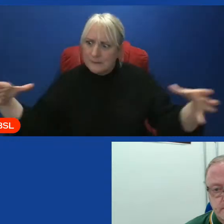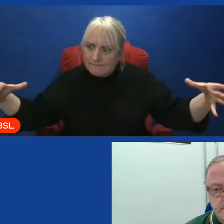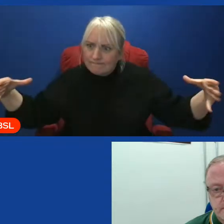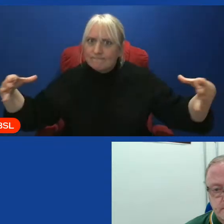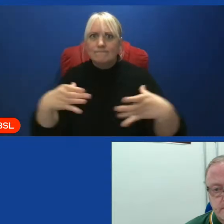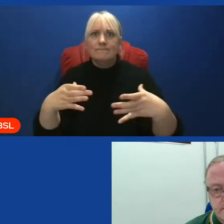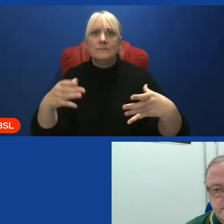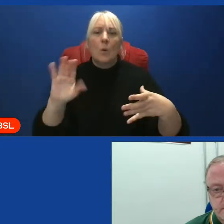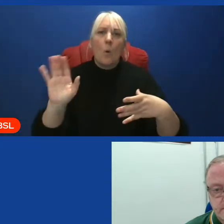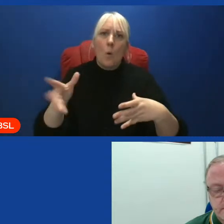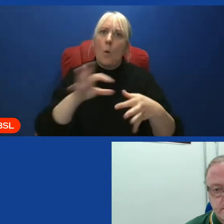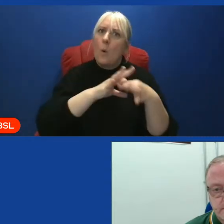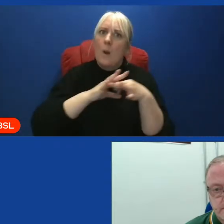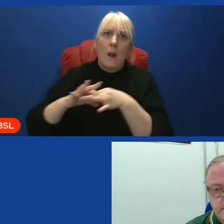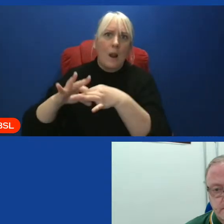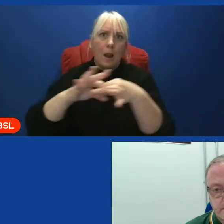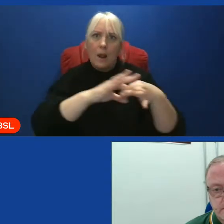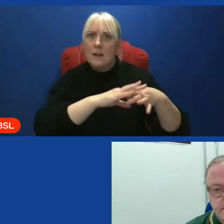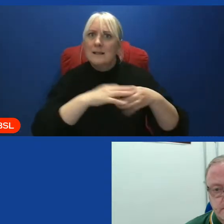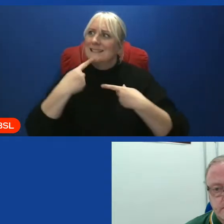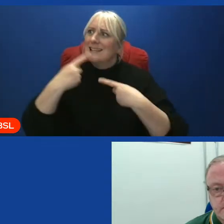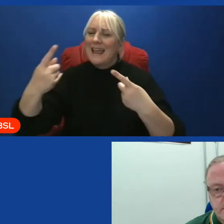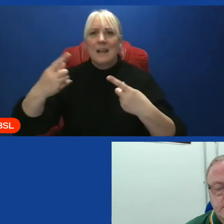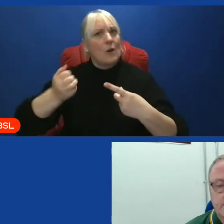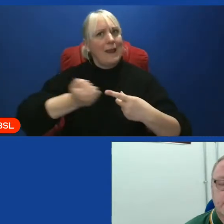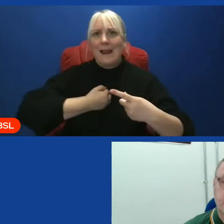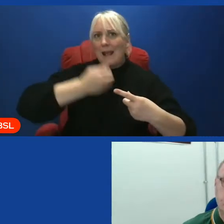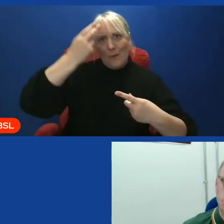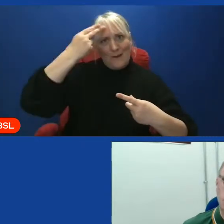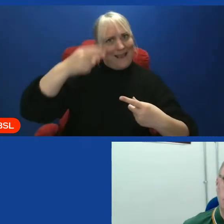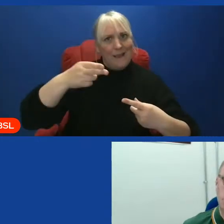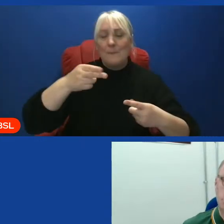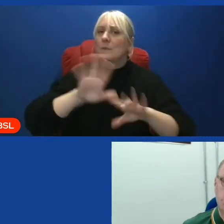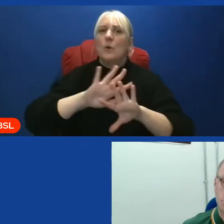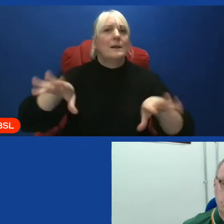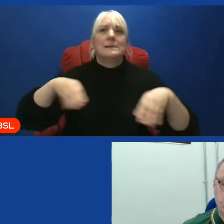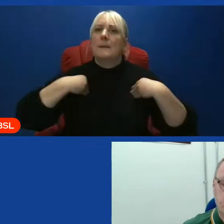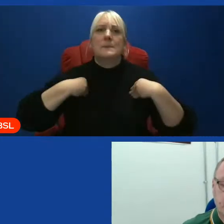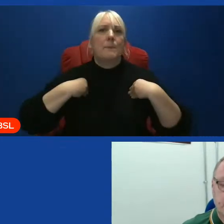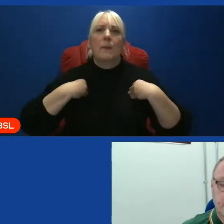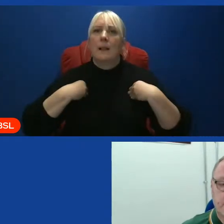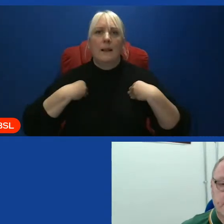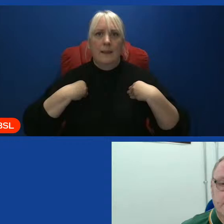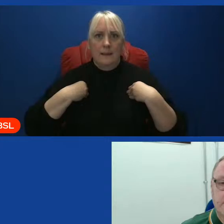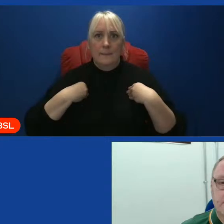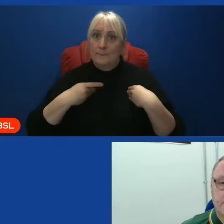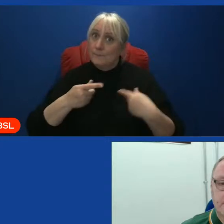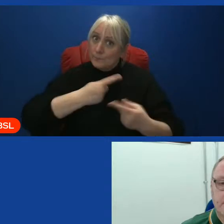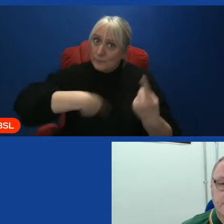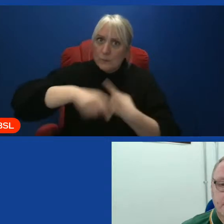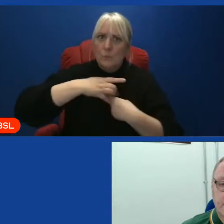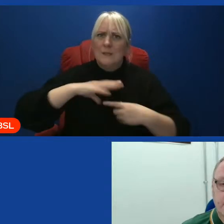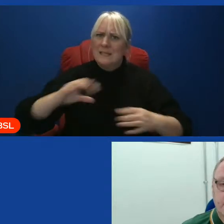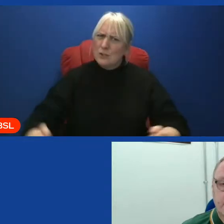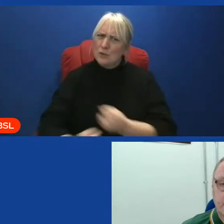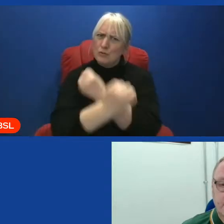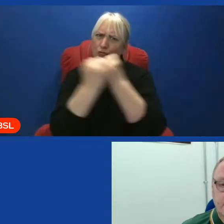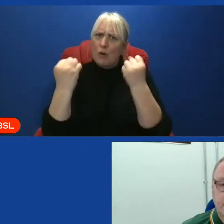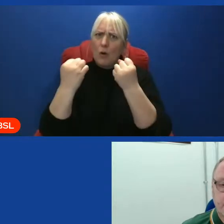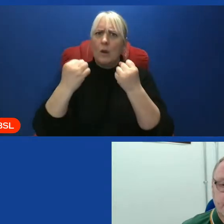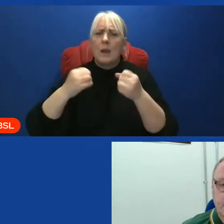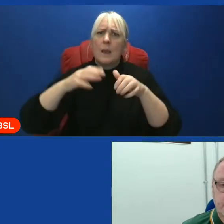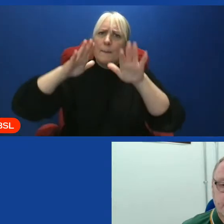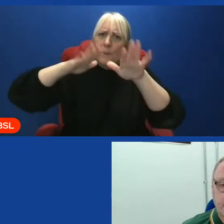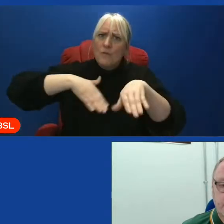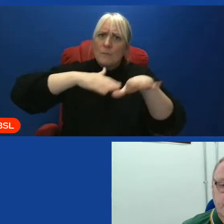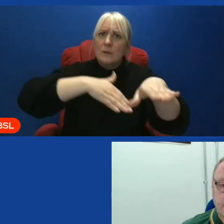one voice to say, not in our name, and this is unacceptable. So we do need to build a strong movement from the